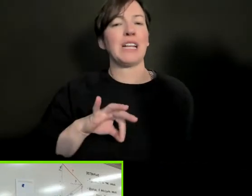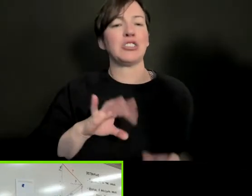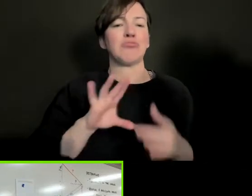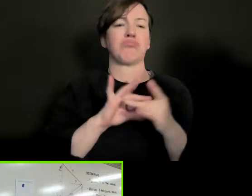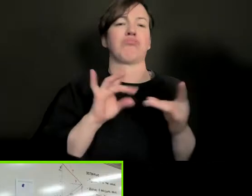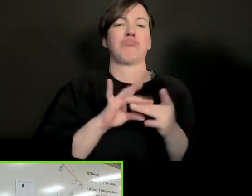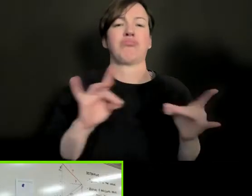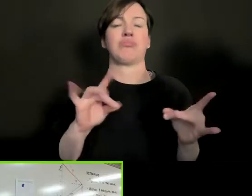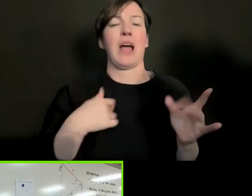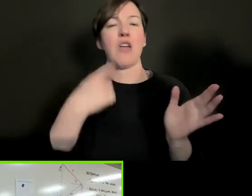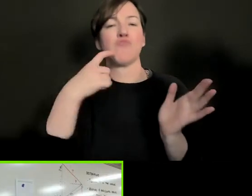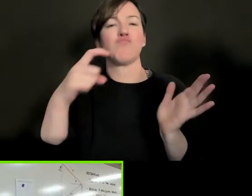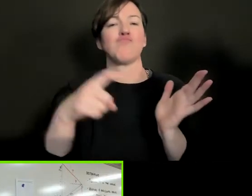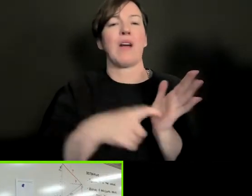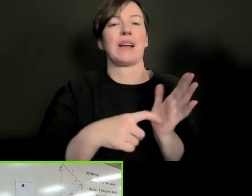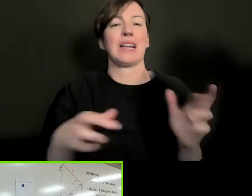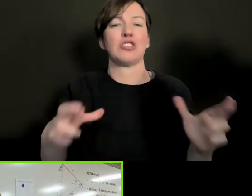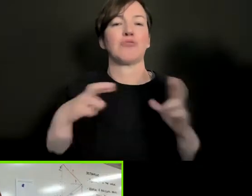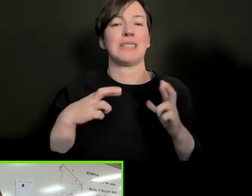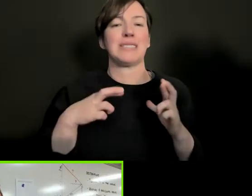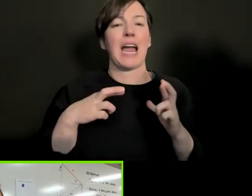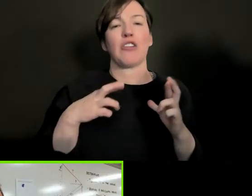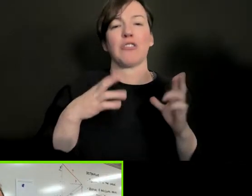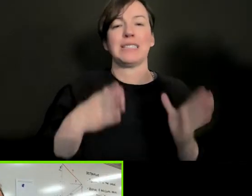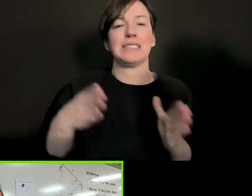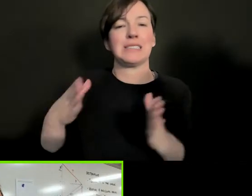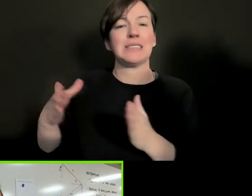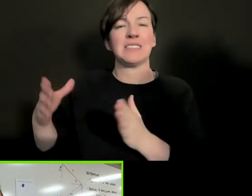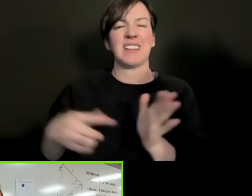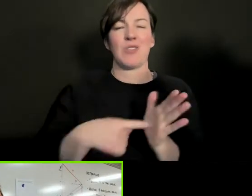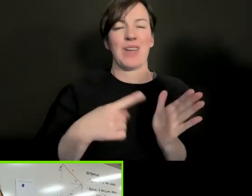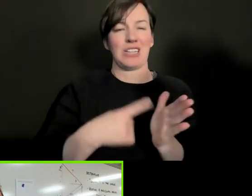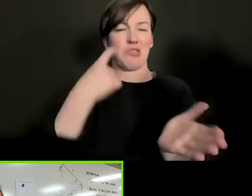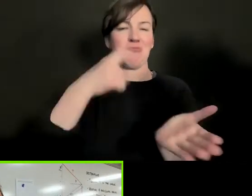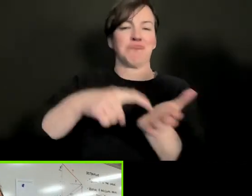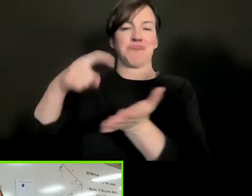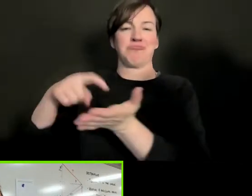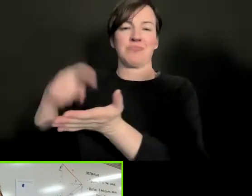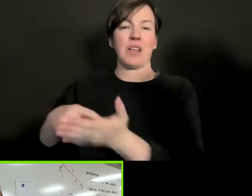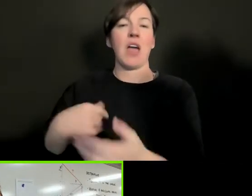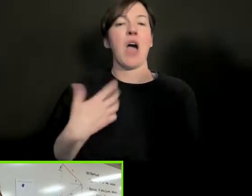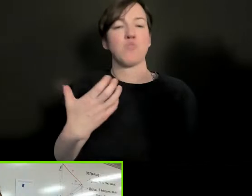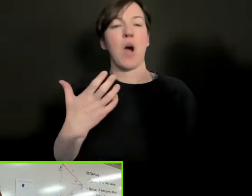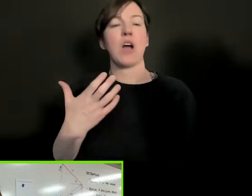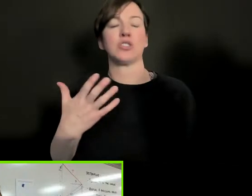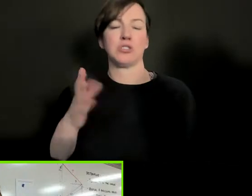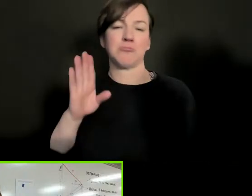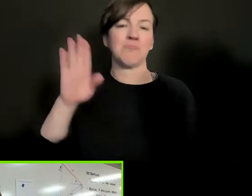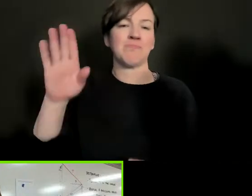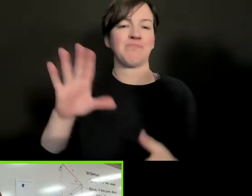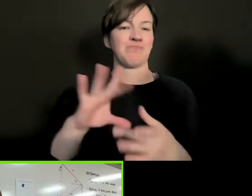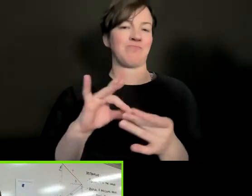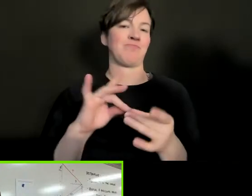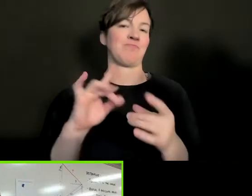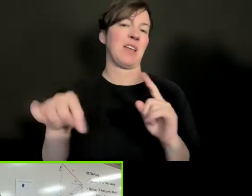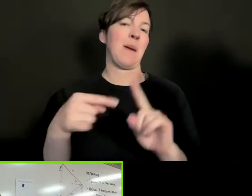I recognize the retirees occasionally, and I just want to say a few words